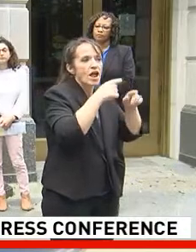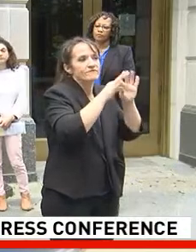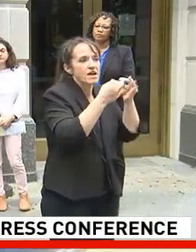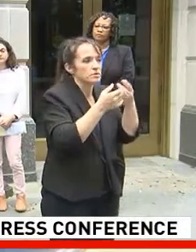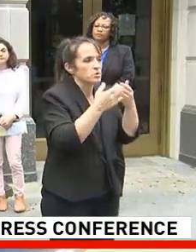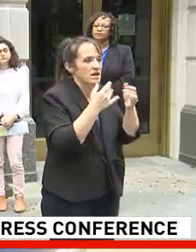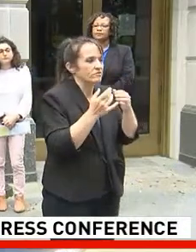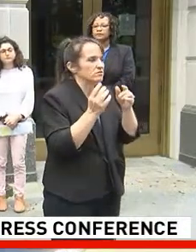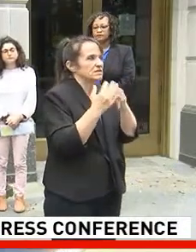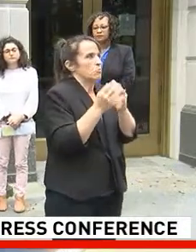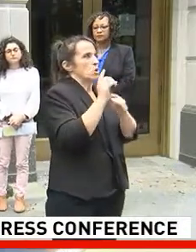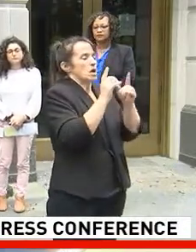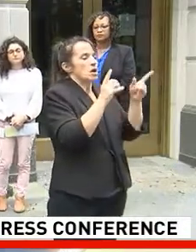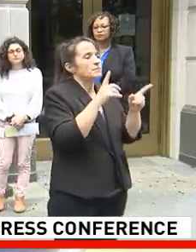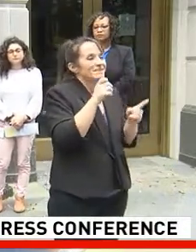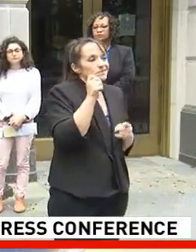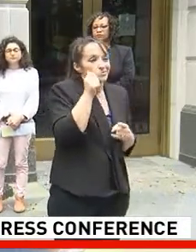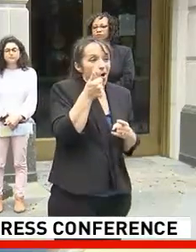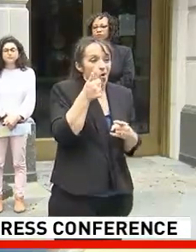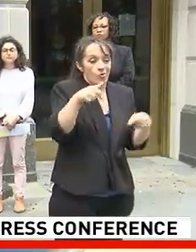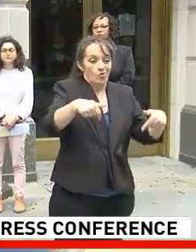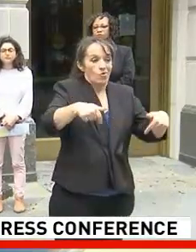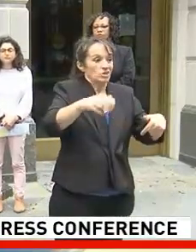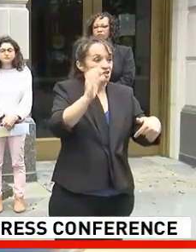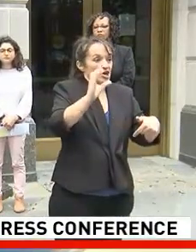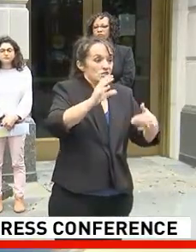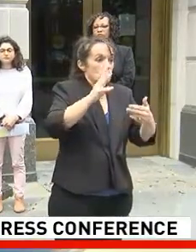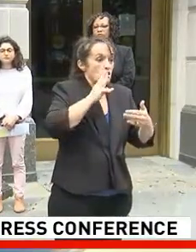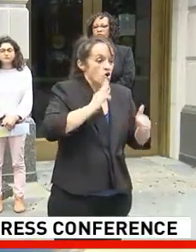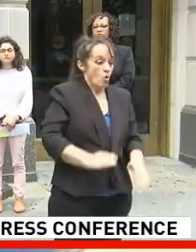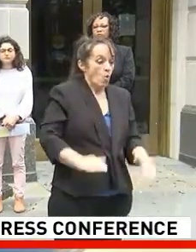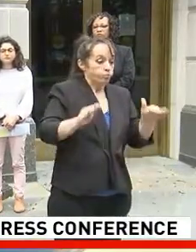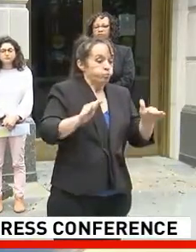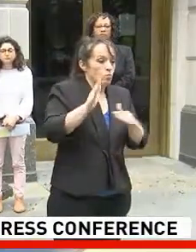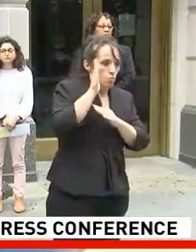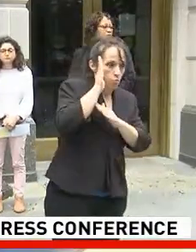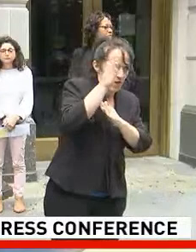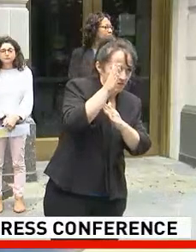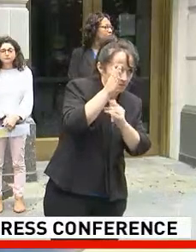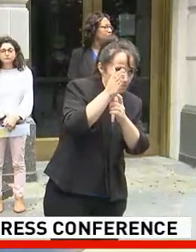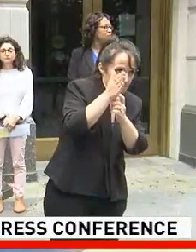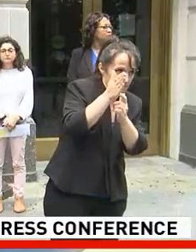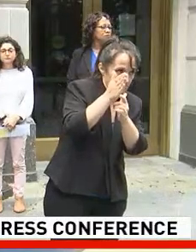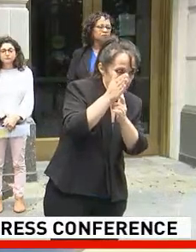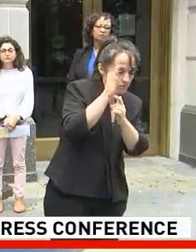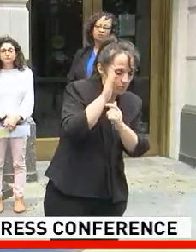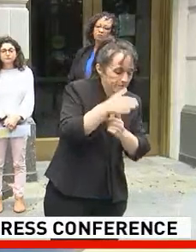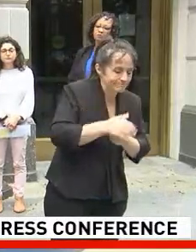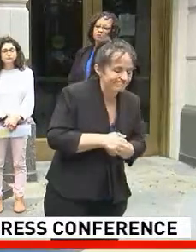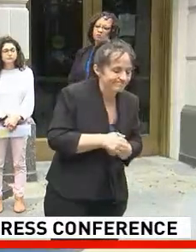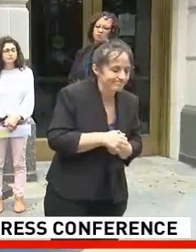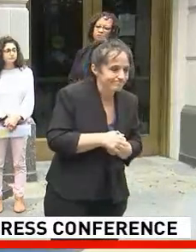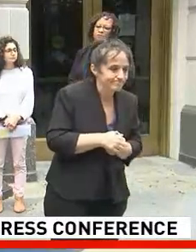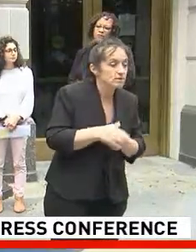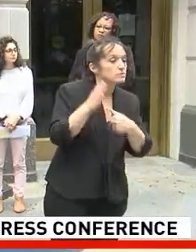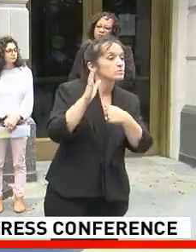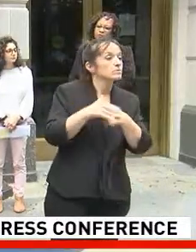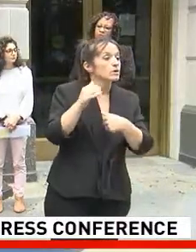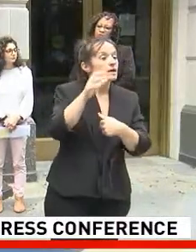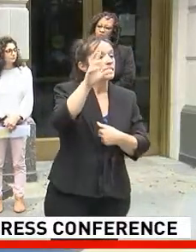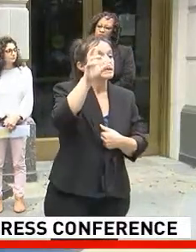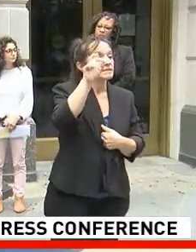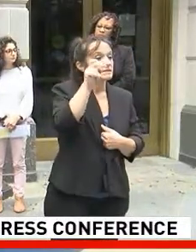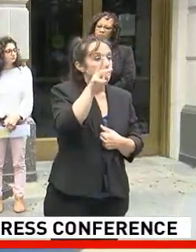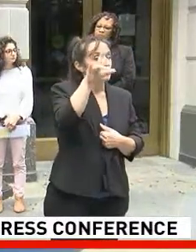water tomorrow in this city. Next up, I'd like to call on Deputy Chief